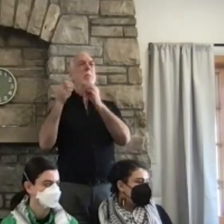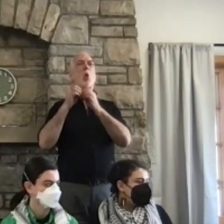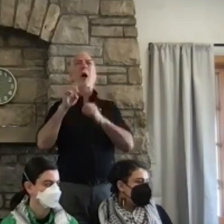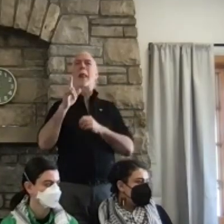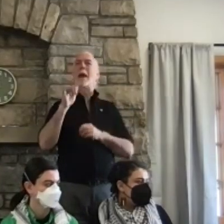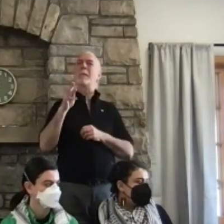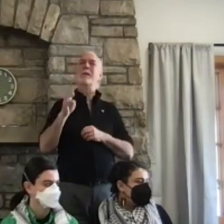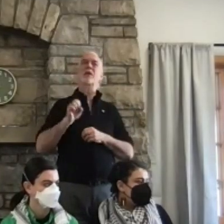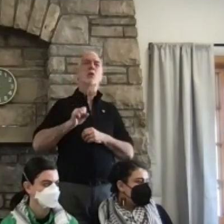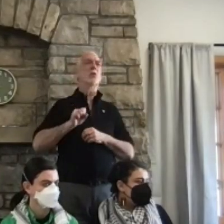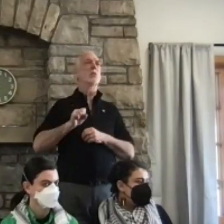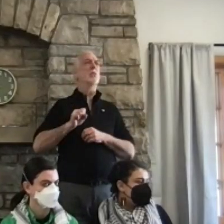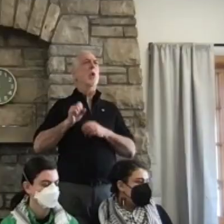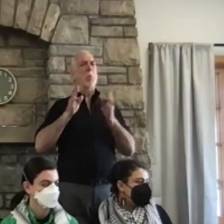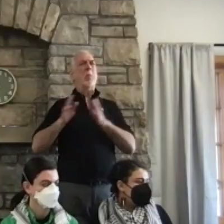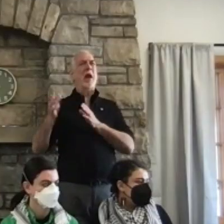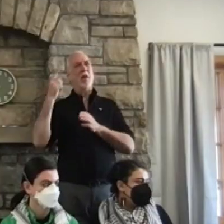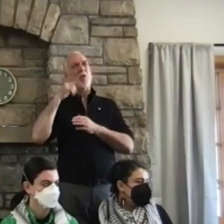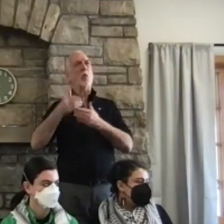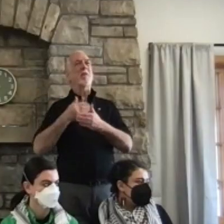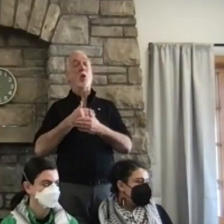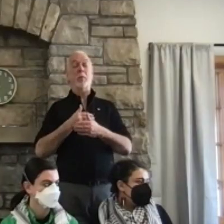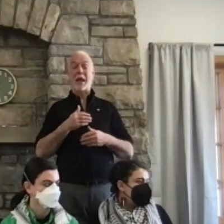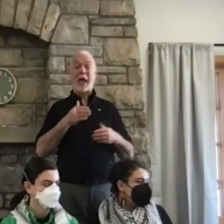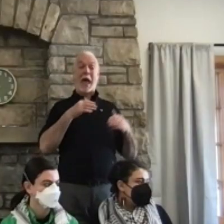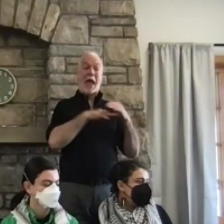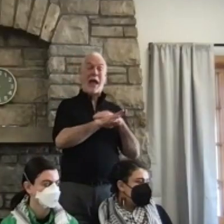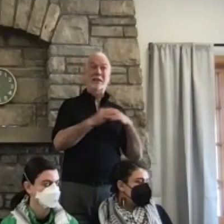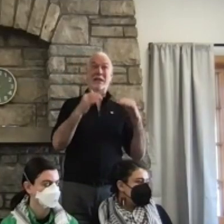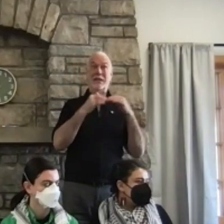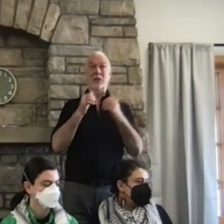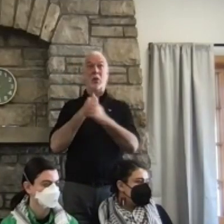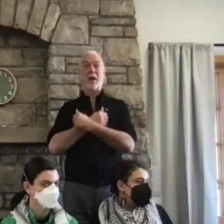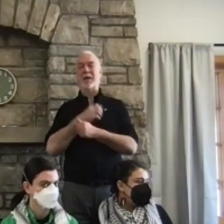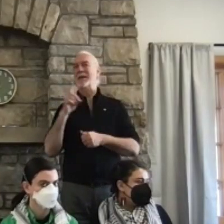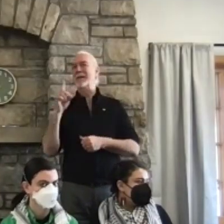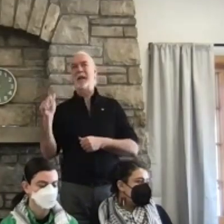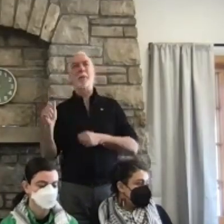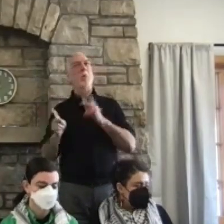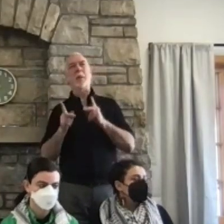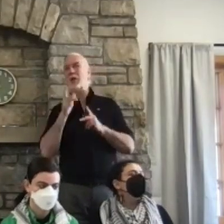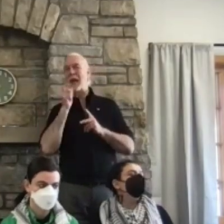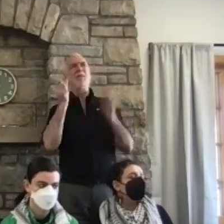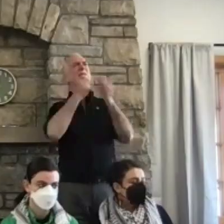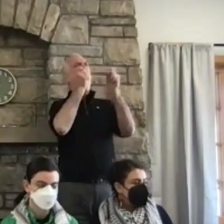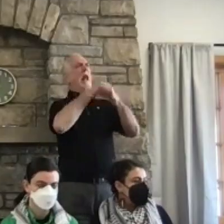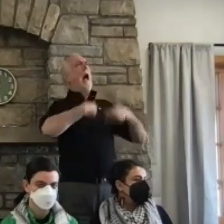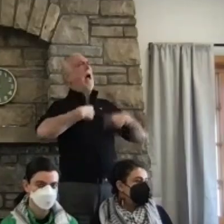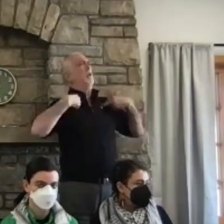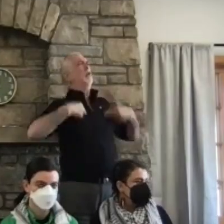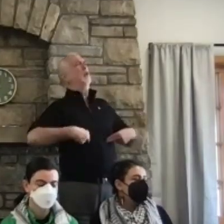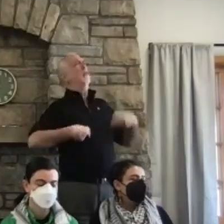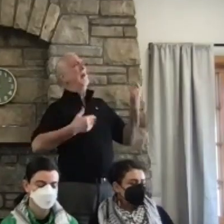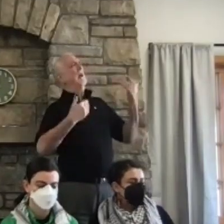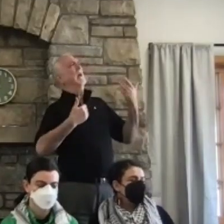world where access is love is one where disabled people don't have to fight for their humanity. Yes, That's my